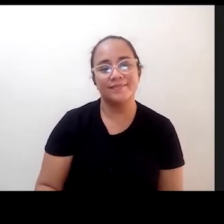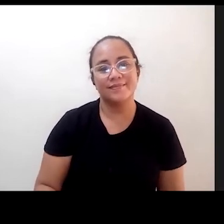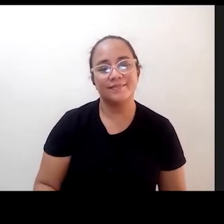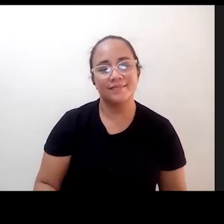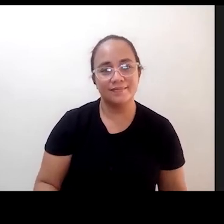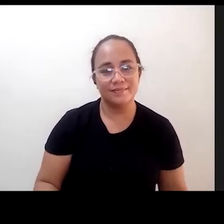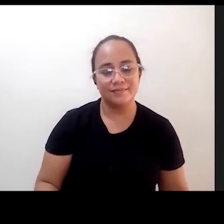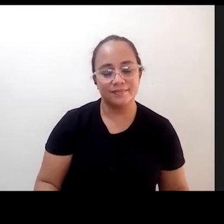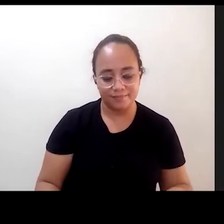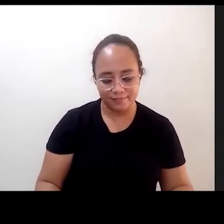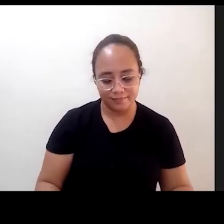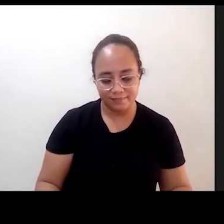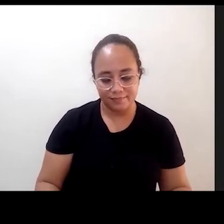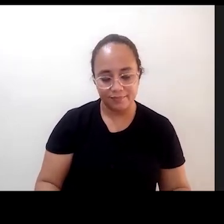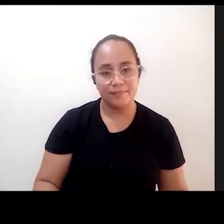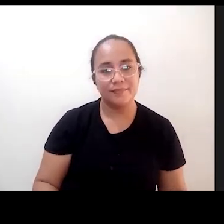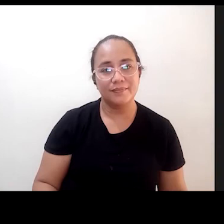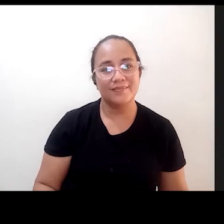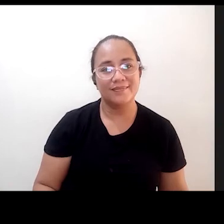Hmm.